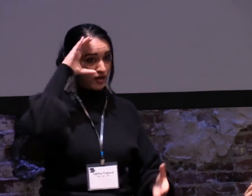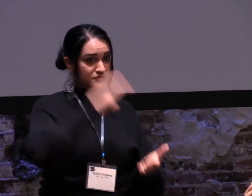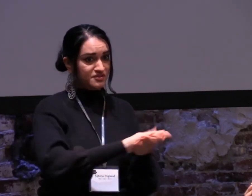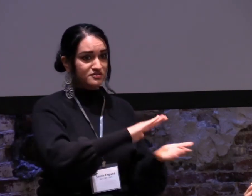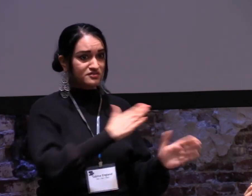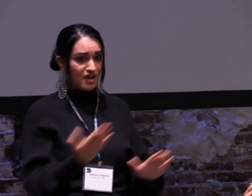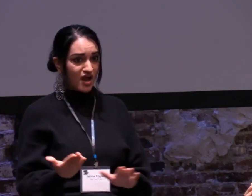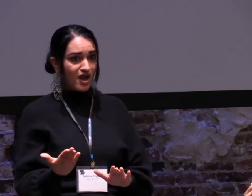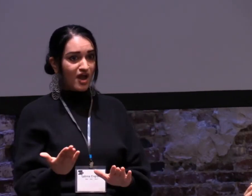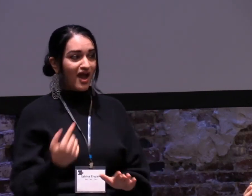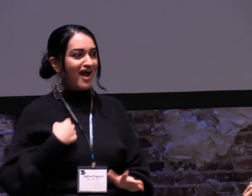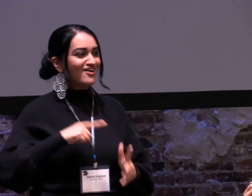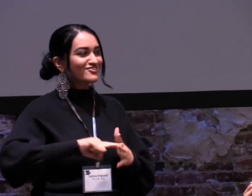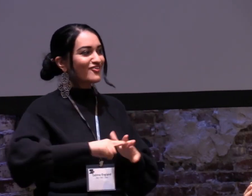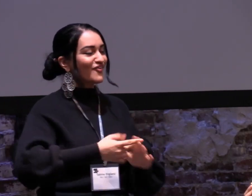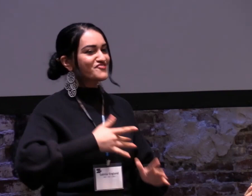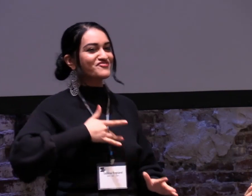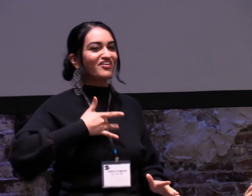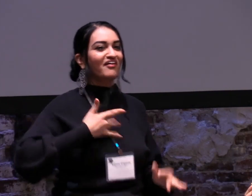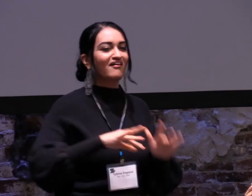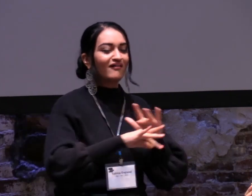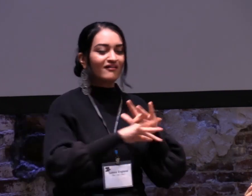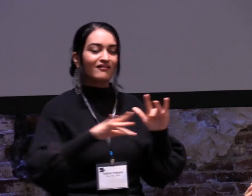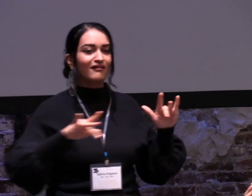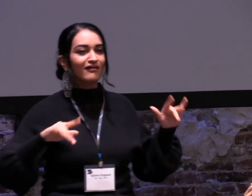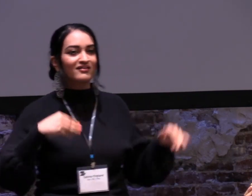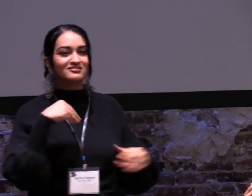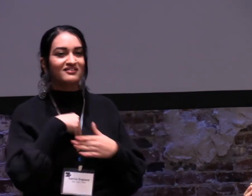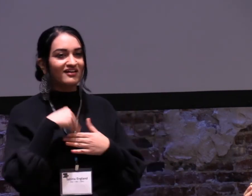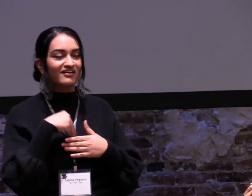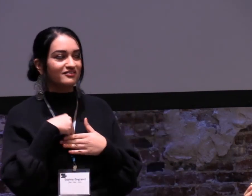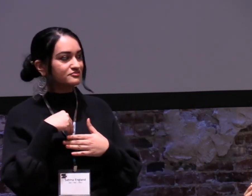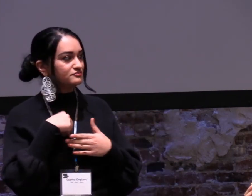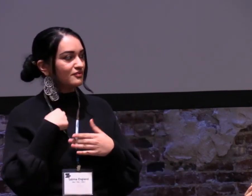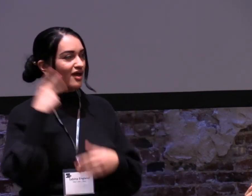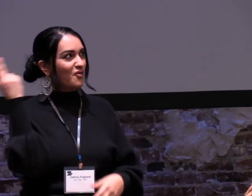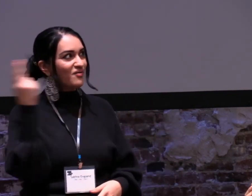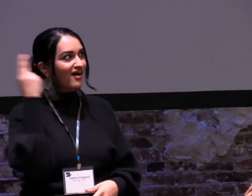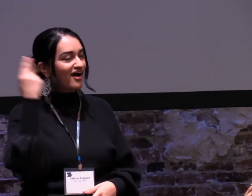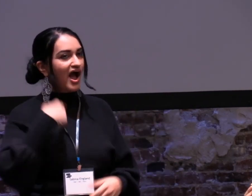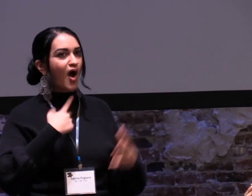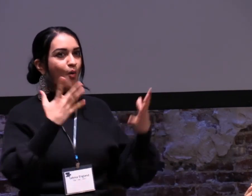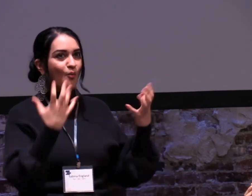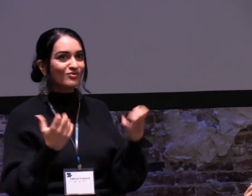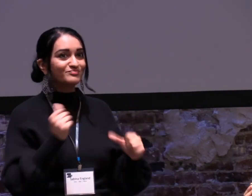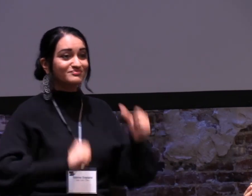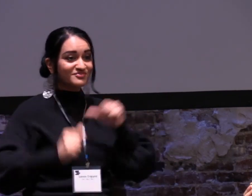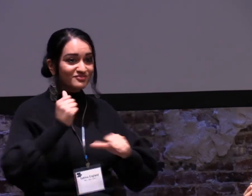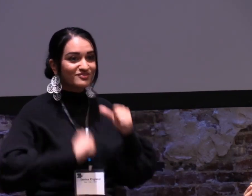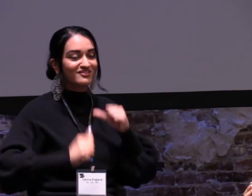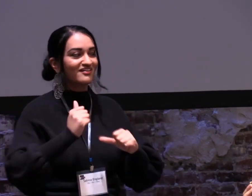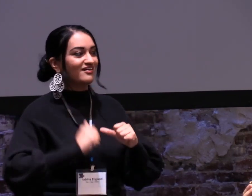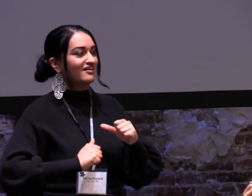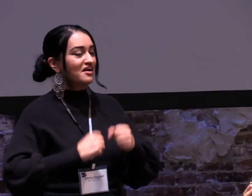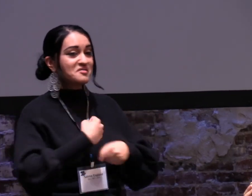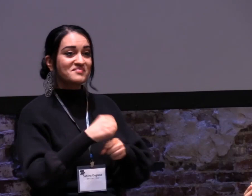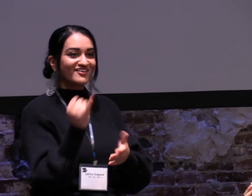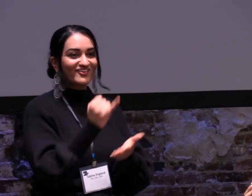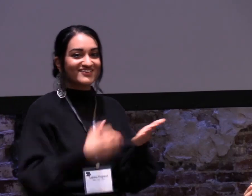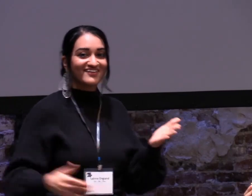I actually wanted to kill myself and not go on. But inside, I realized I want to perform,